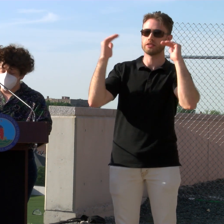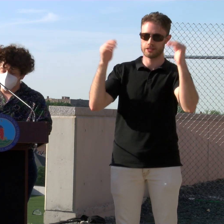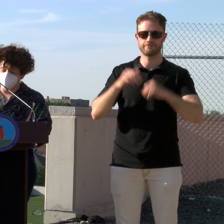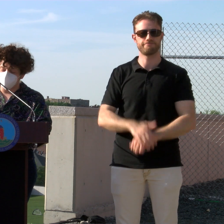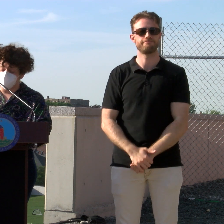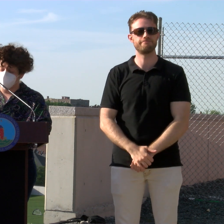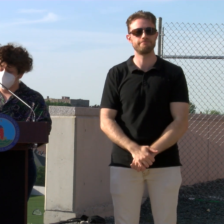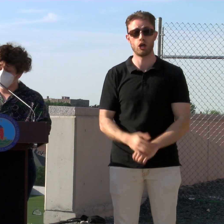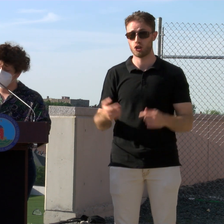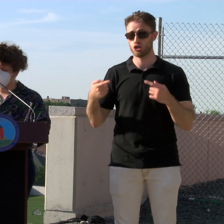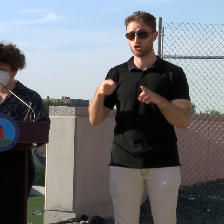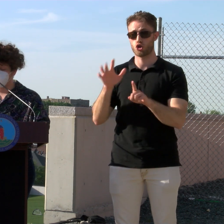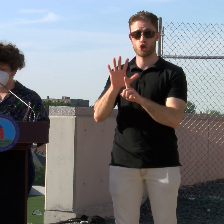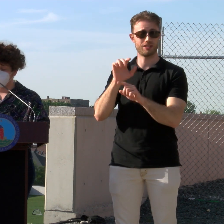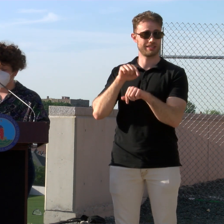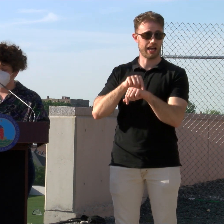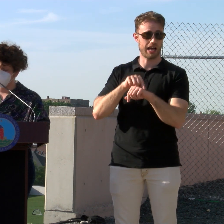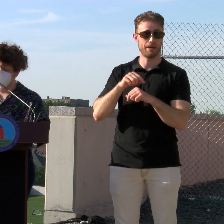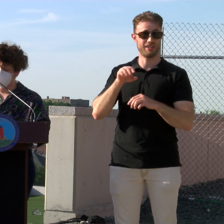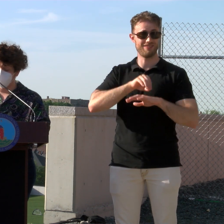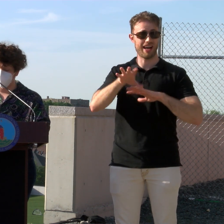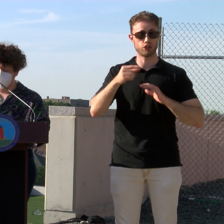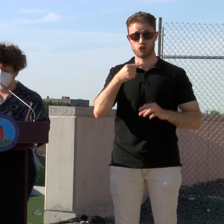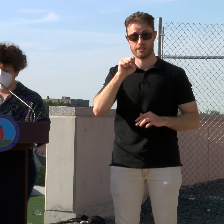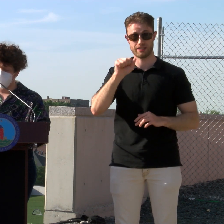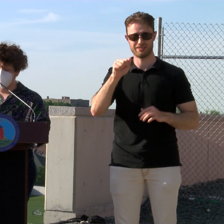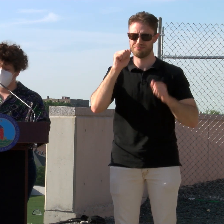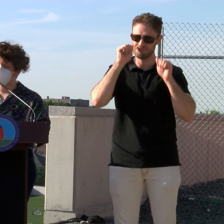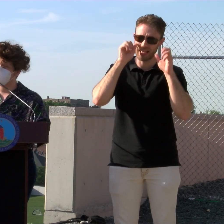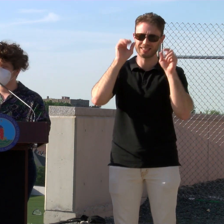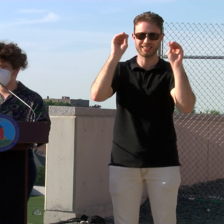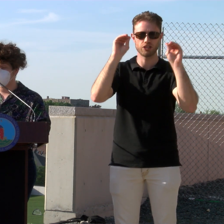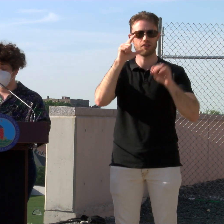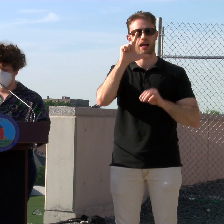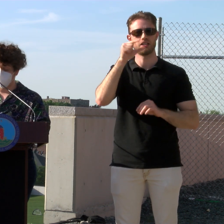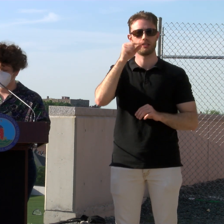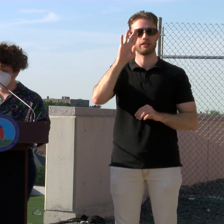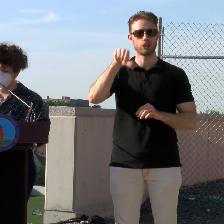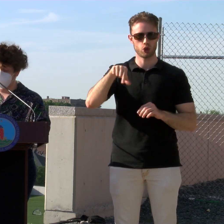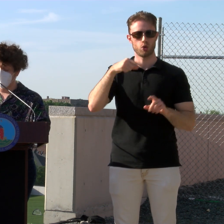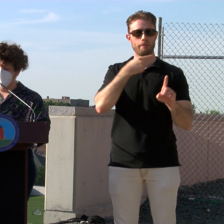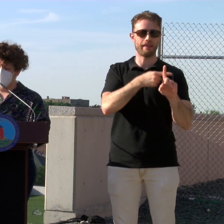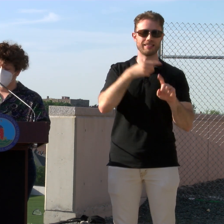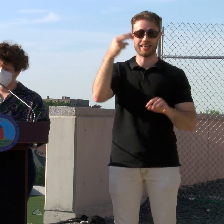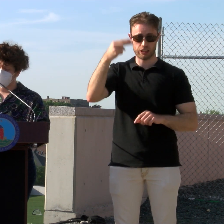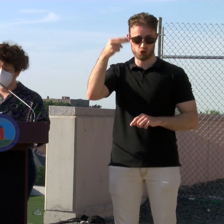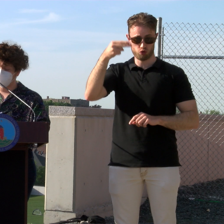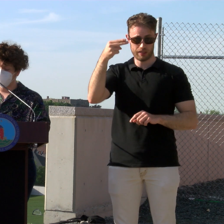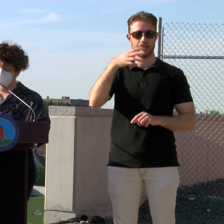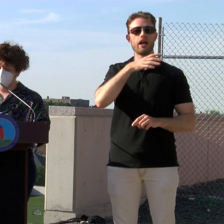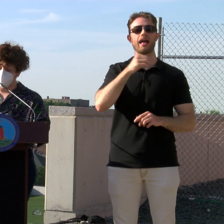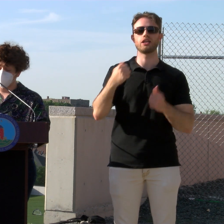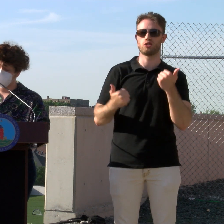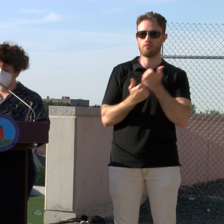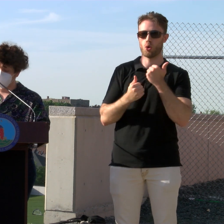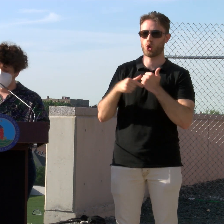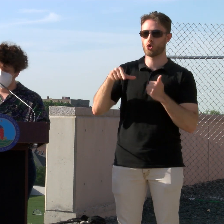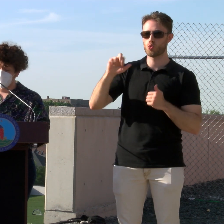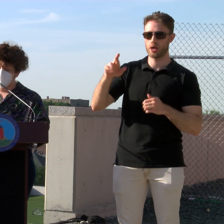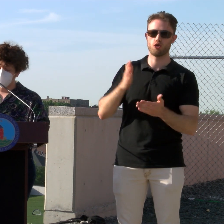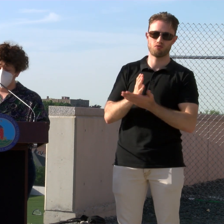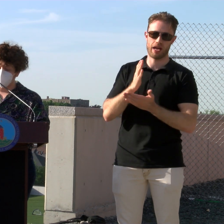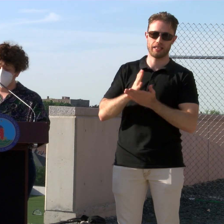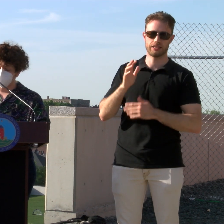her time as an advisor with the GSA, she has been an amazing teacher of LGBTQ plus history and a supporter of queer rights for